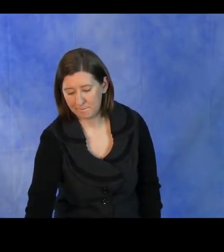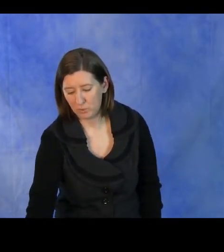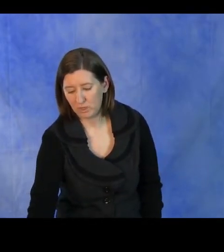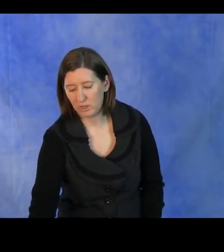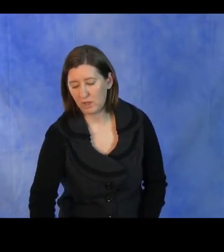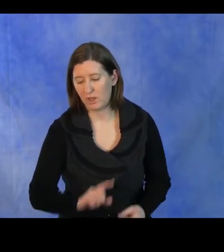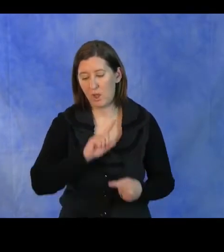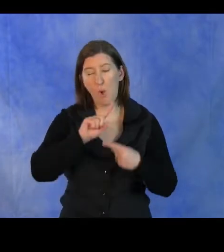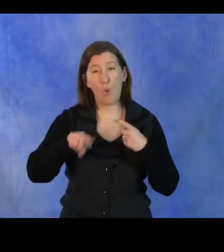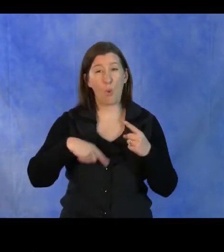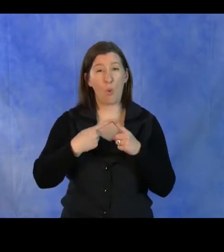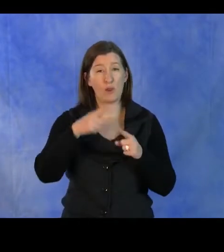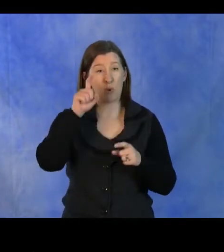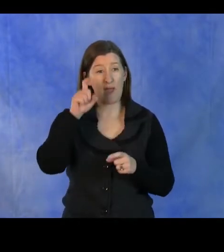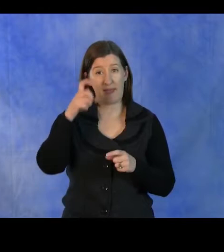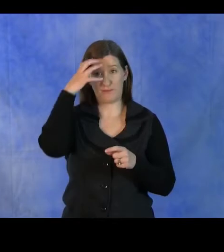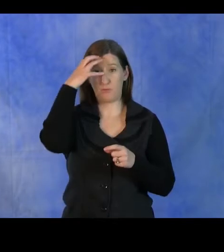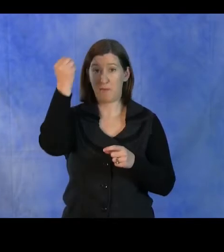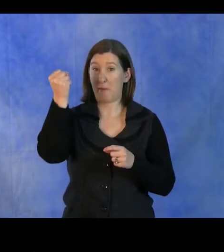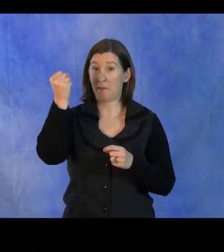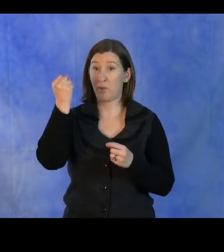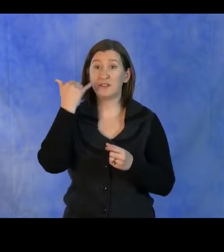well.